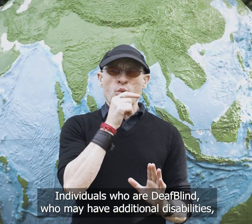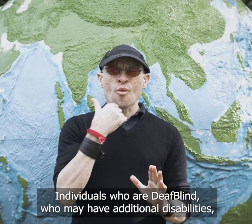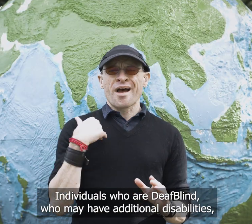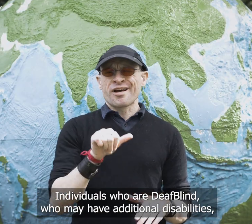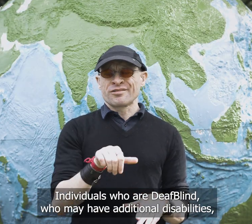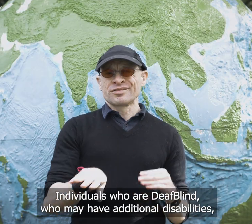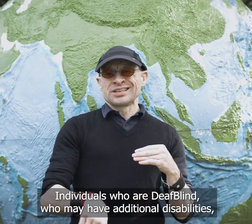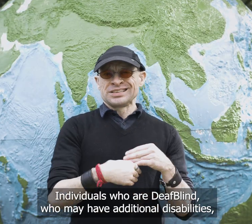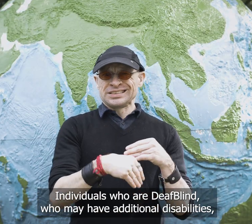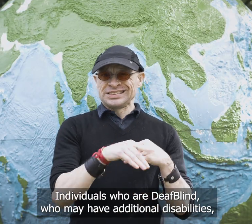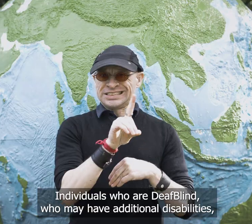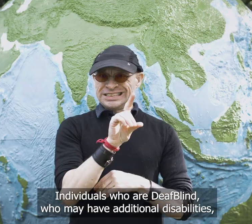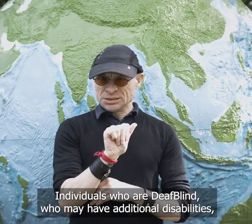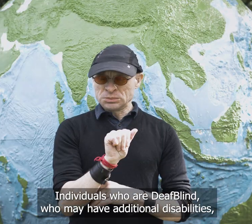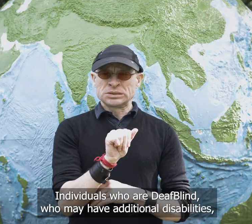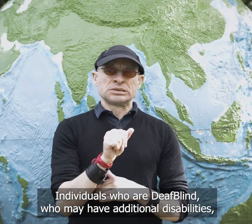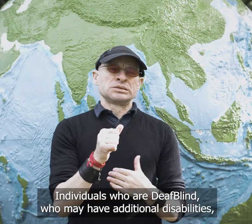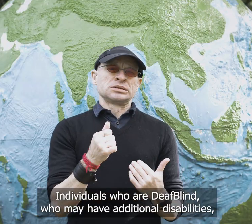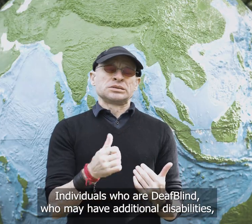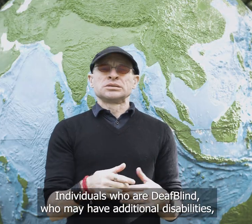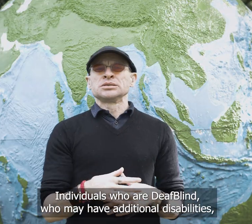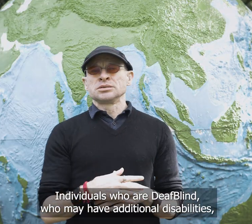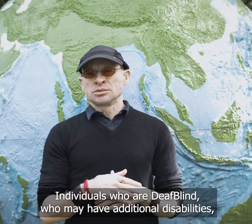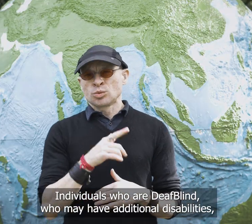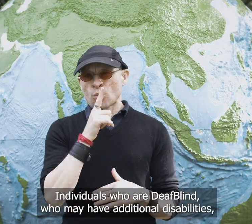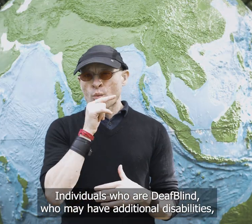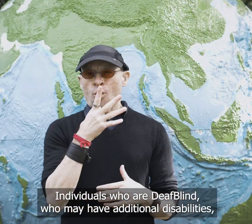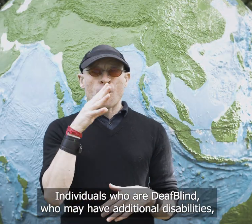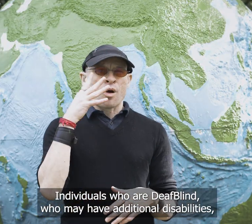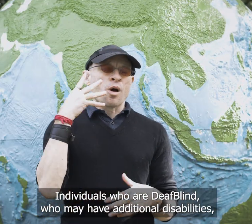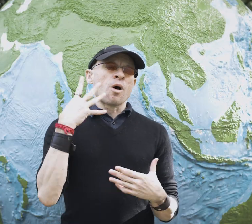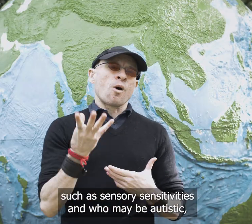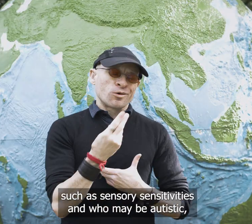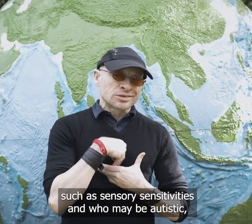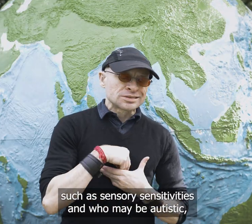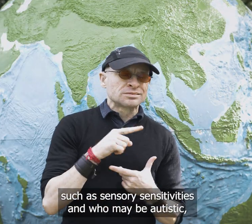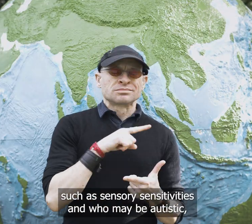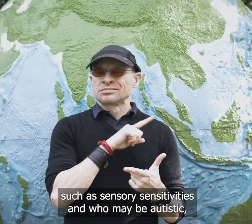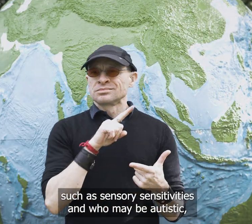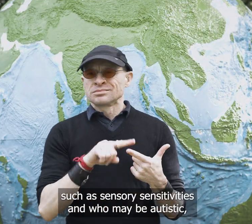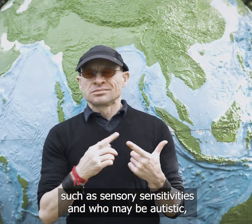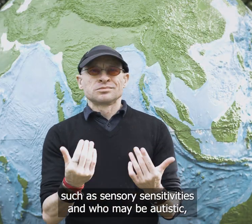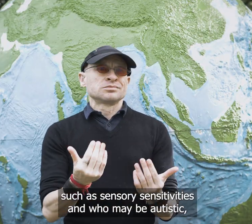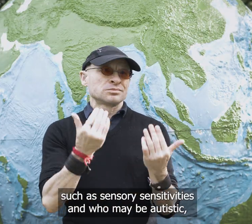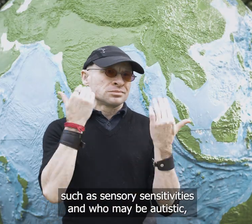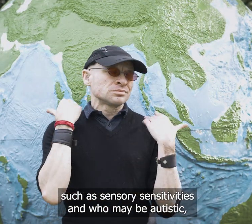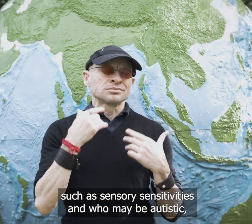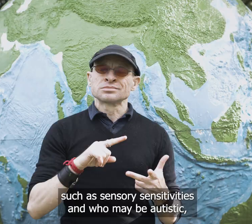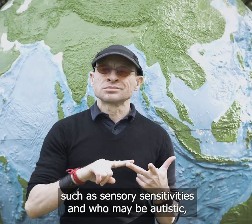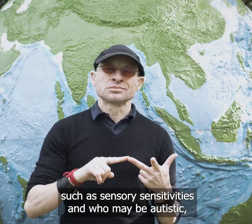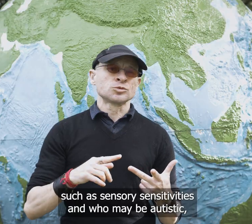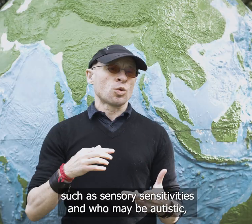Individuals who are deafblind who may have additional disabilities, such as sensory sensitivities, and who may